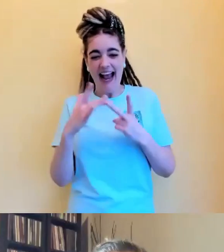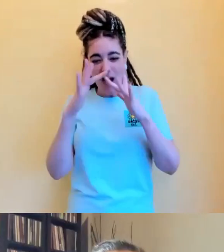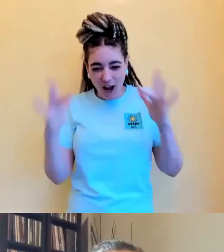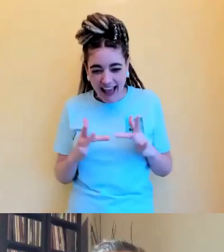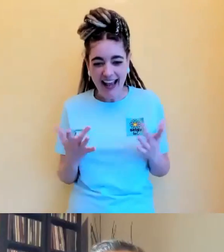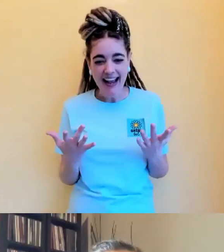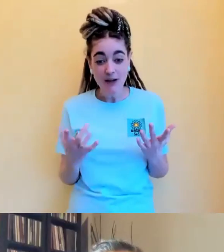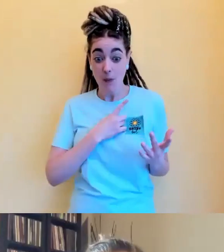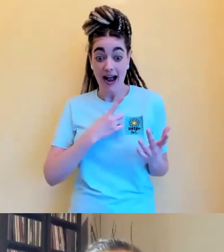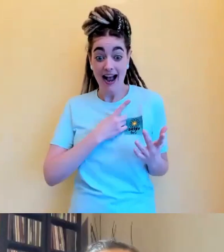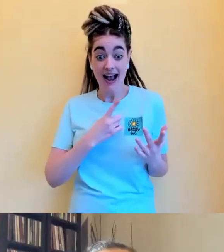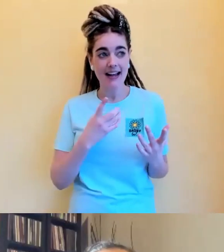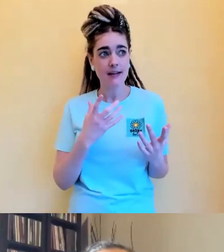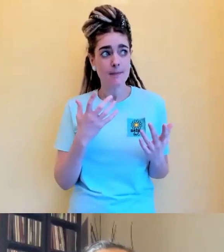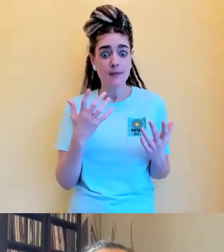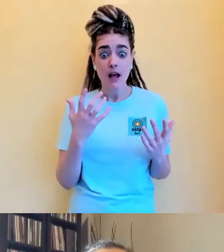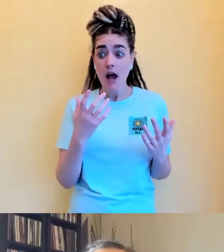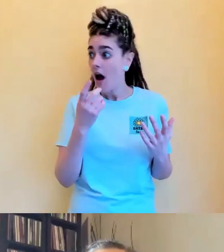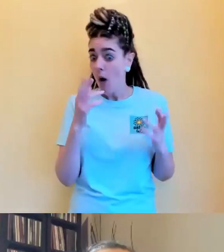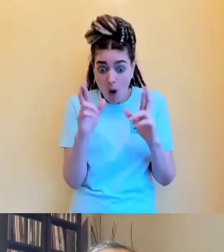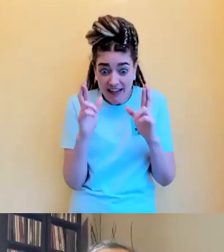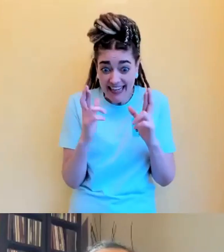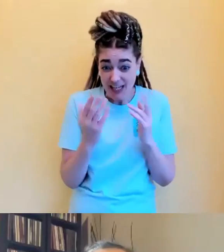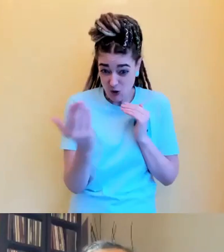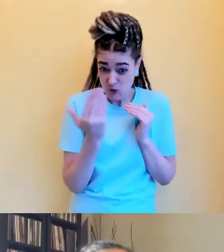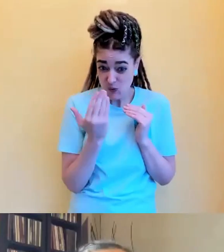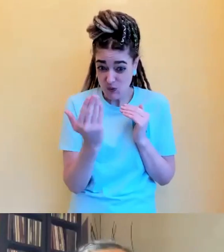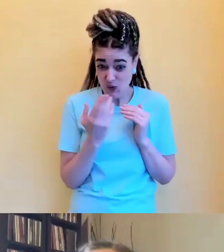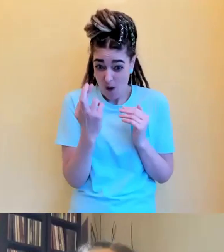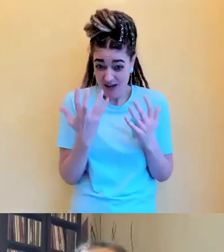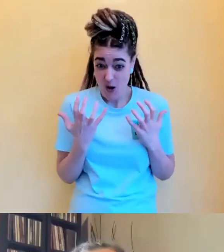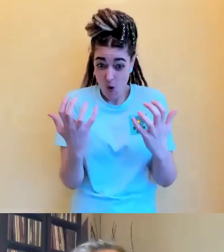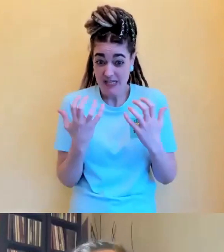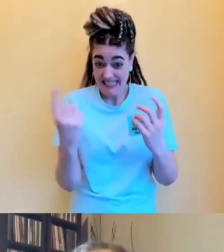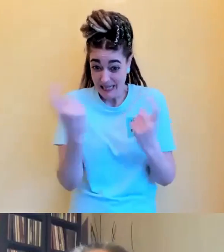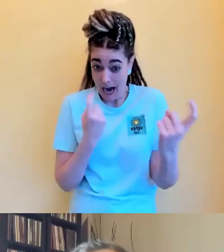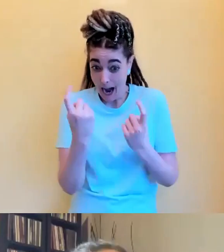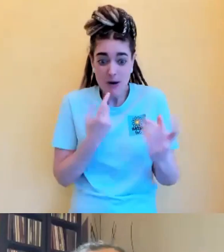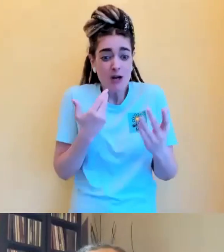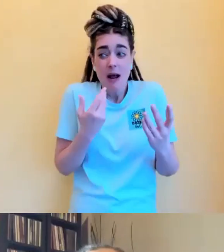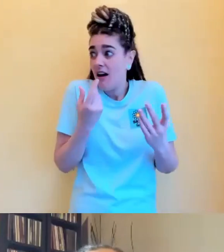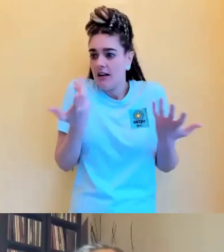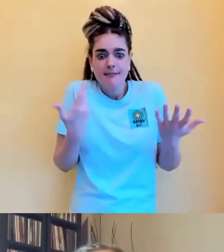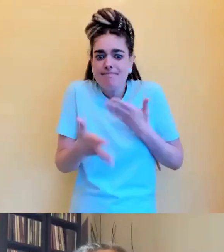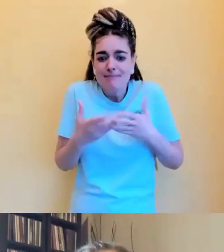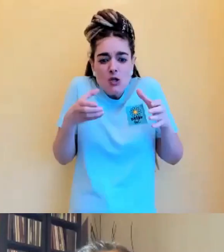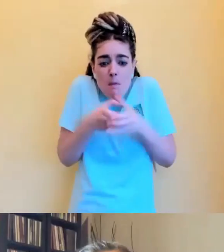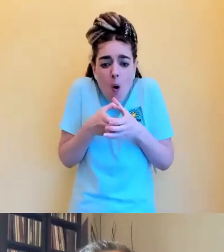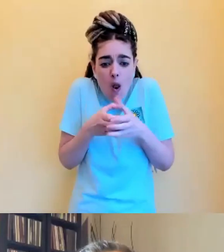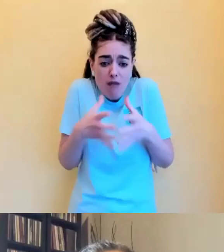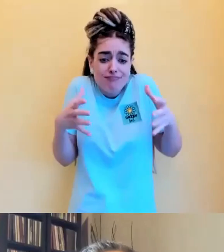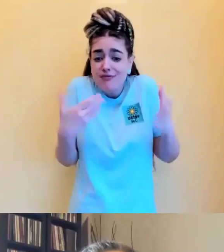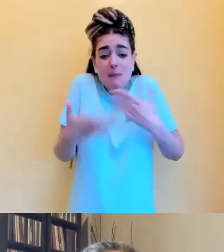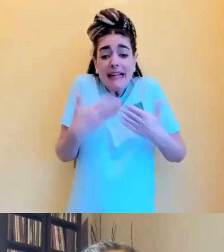members, sometimes in the not too far distant future, even if this might mean smaller groups, greater distance, however we might make it